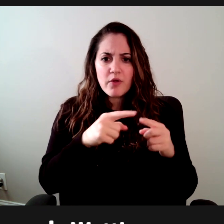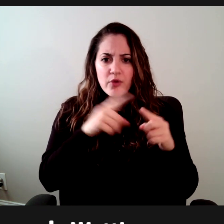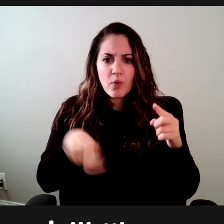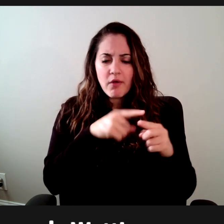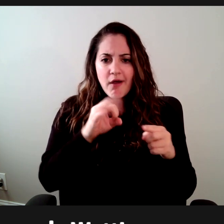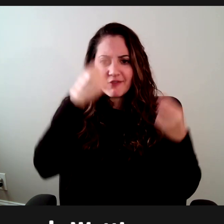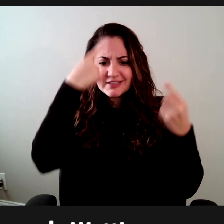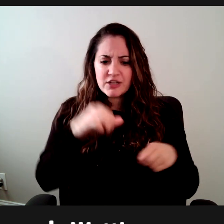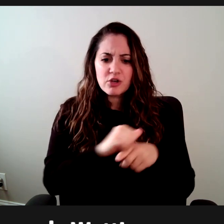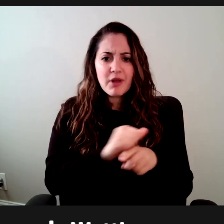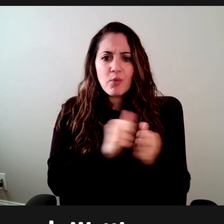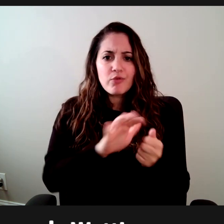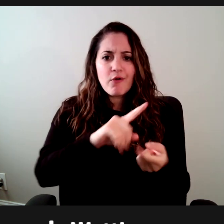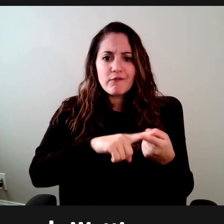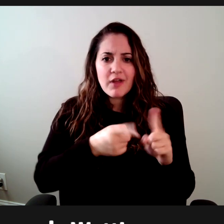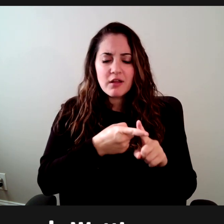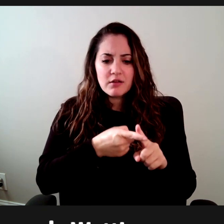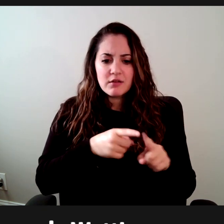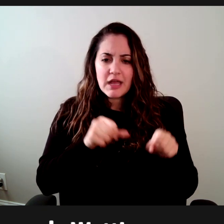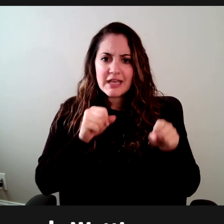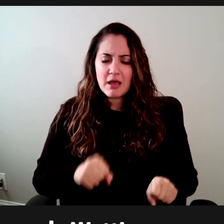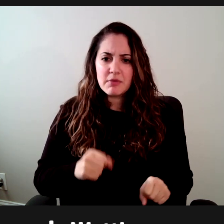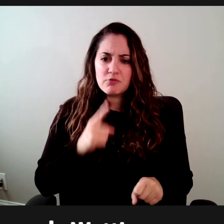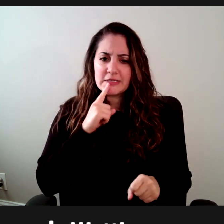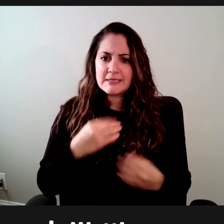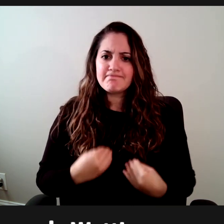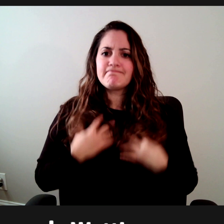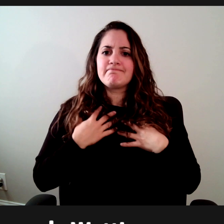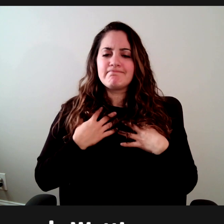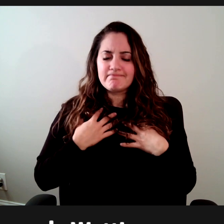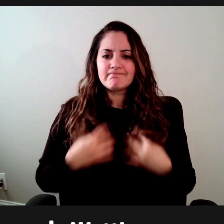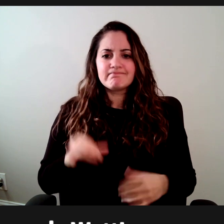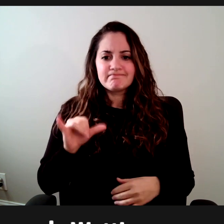practice with, even a friend. It's really, it can be really enlightening.